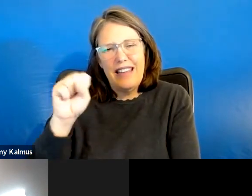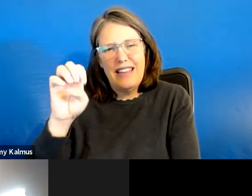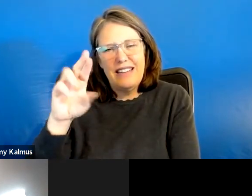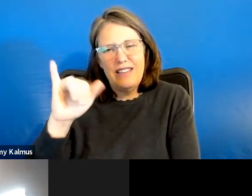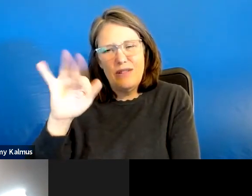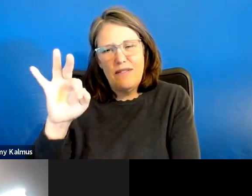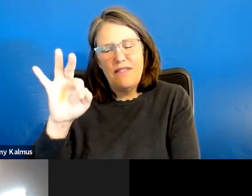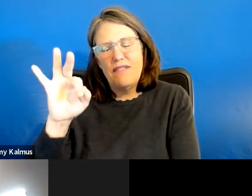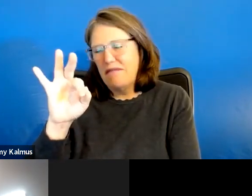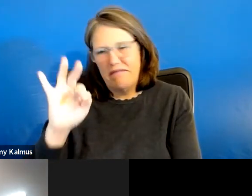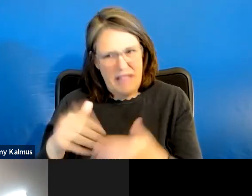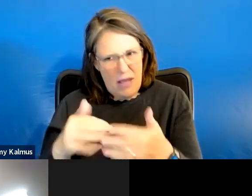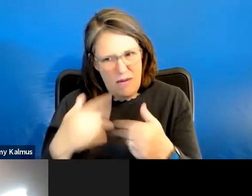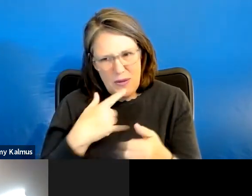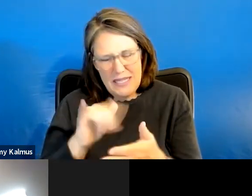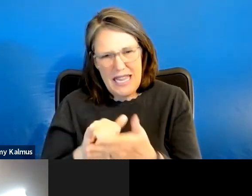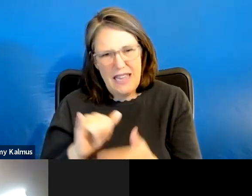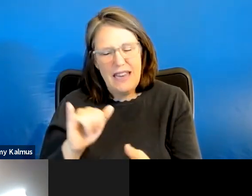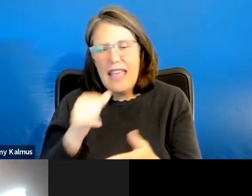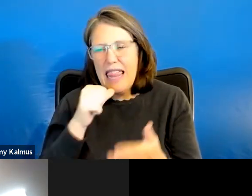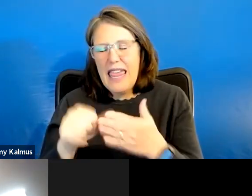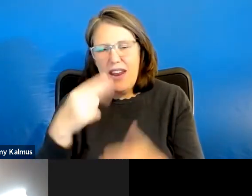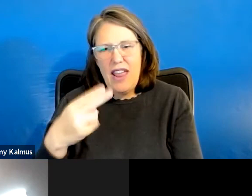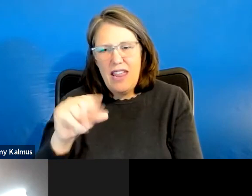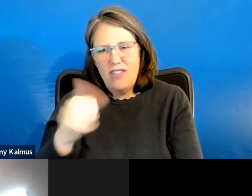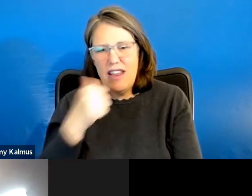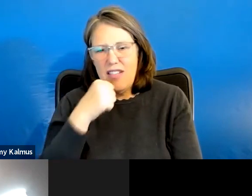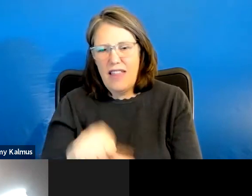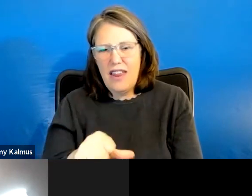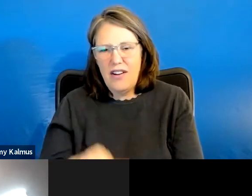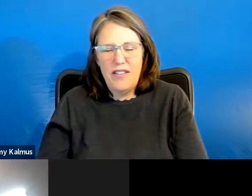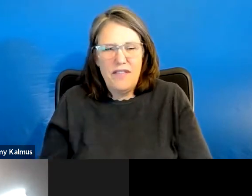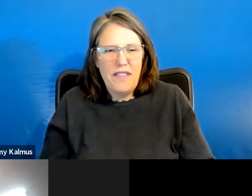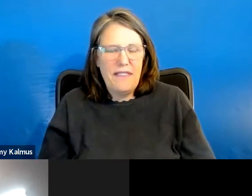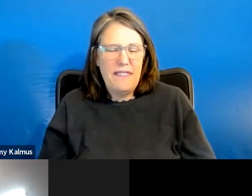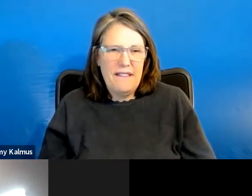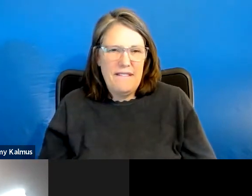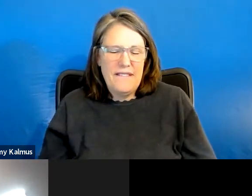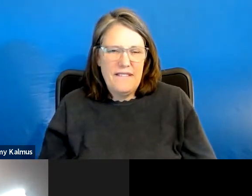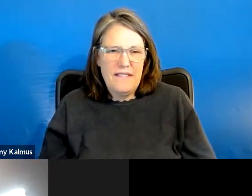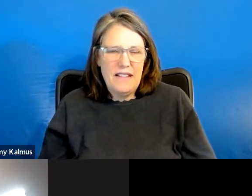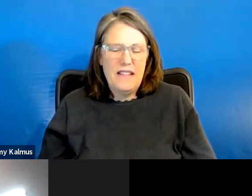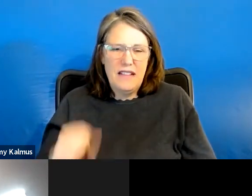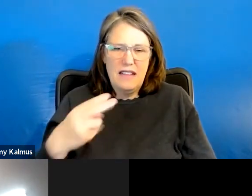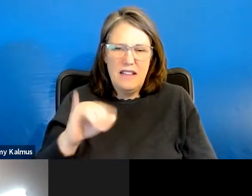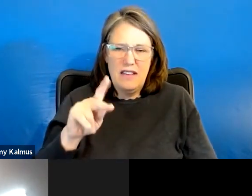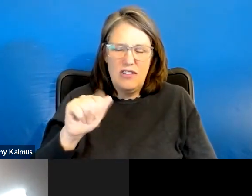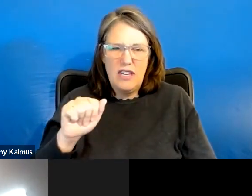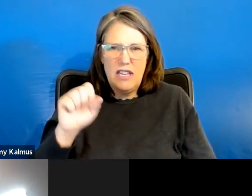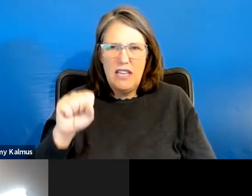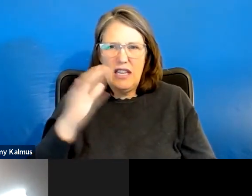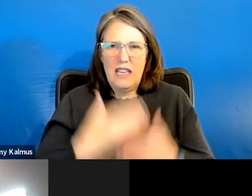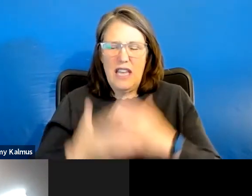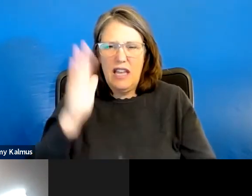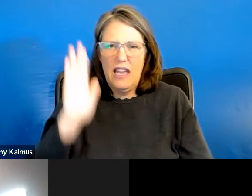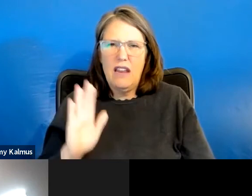Yep. And the letter H, another letter. Yep. All right. Shika, can you put your hand?